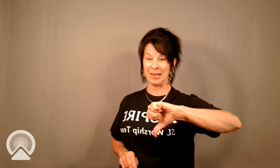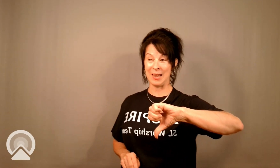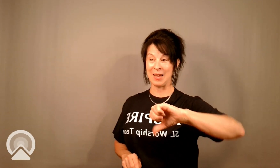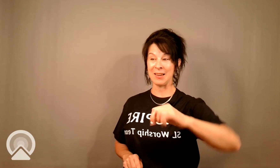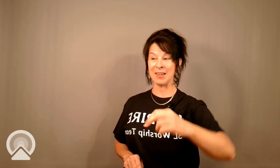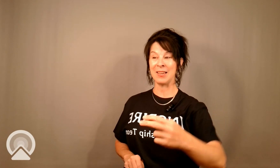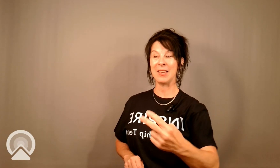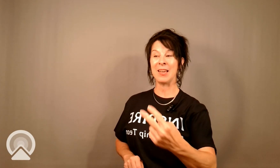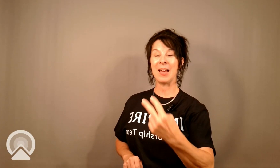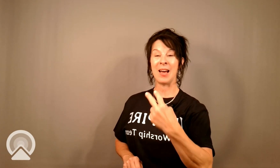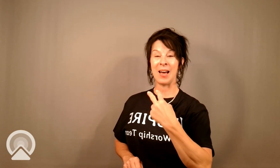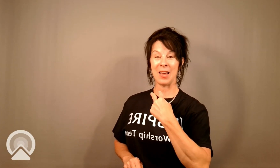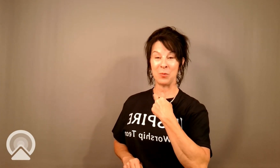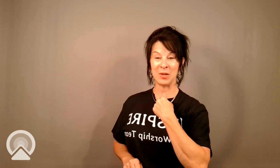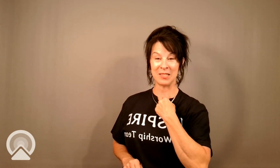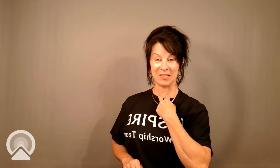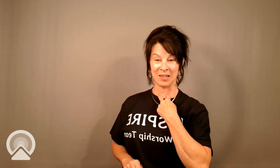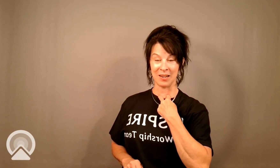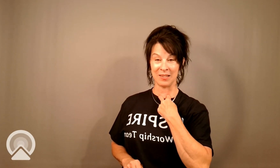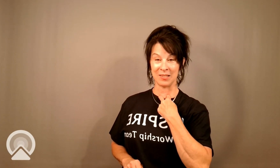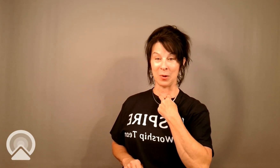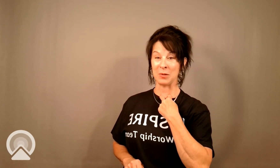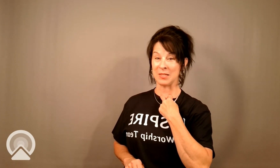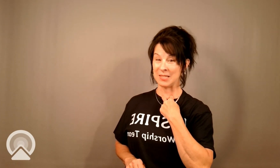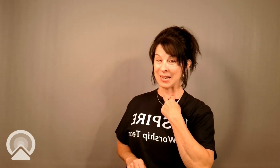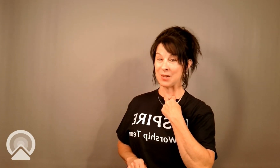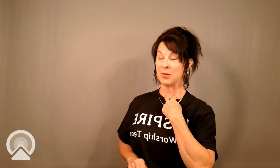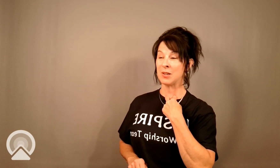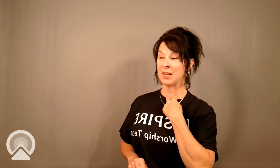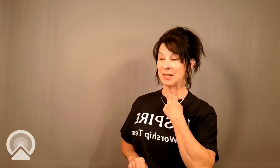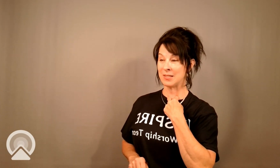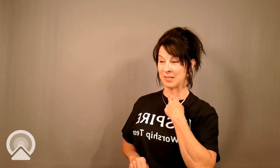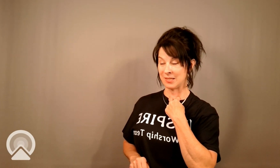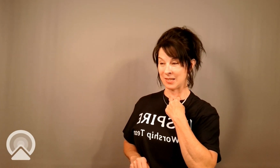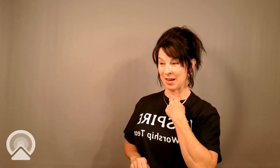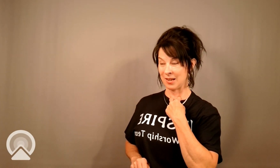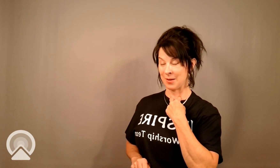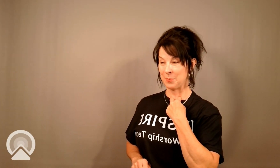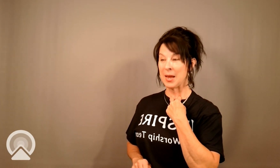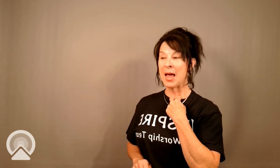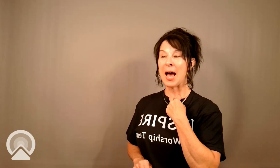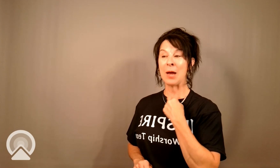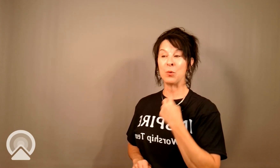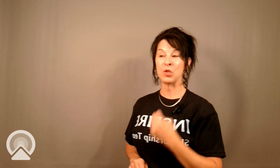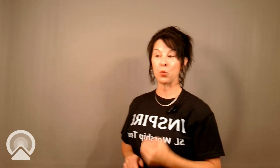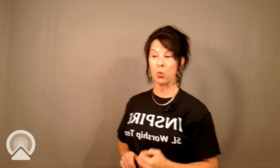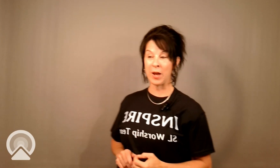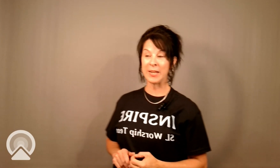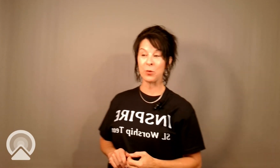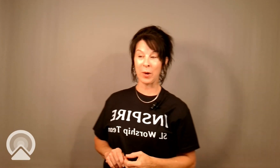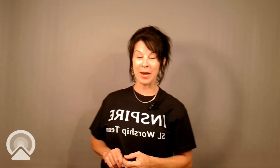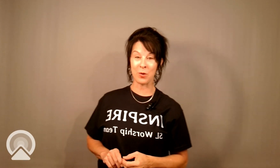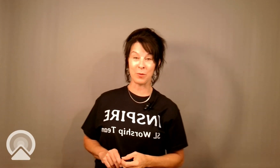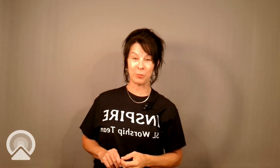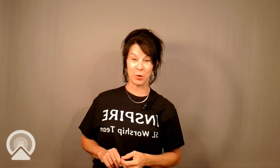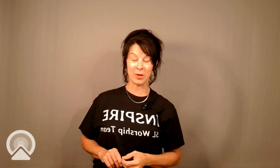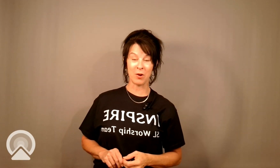luck. I was stuck. So I was down and stuck. I was running around